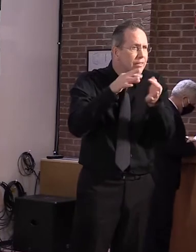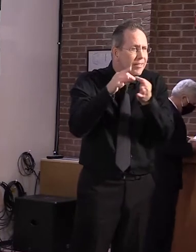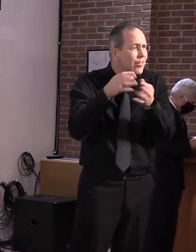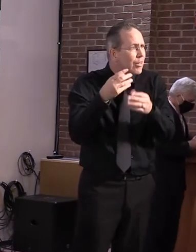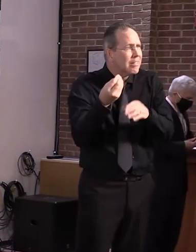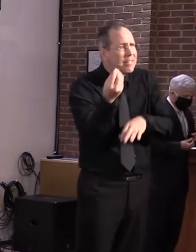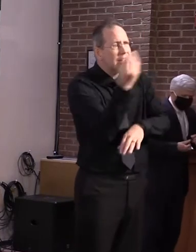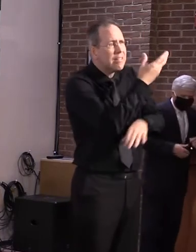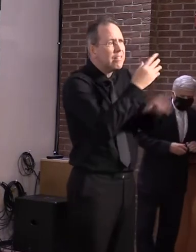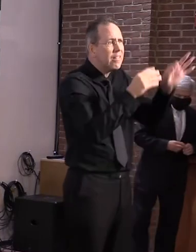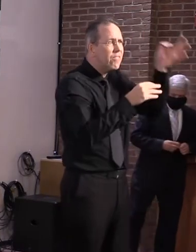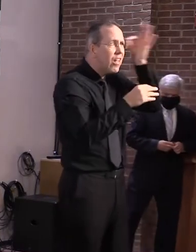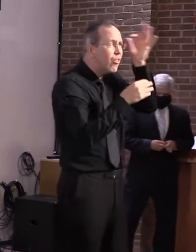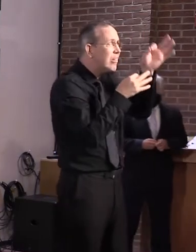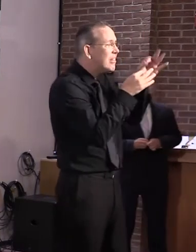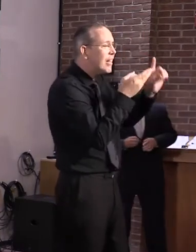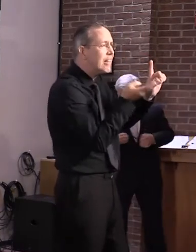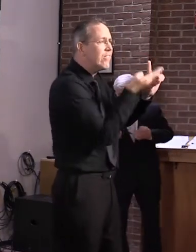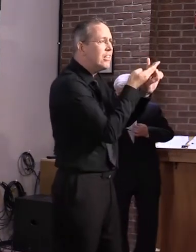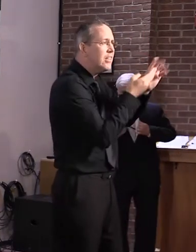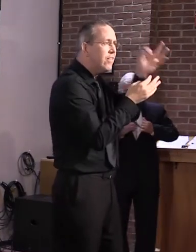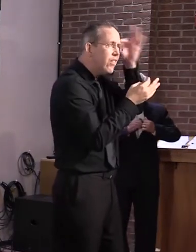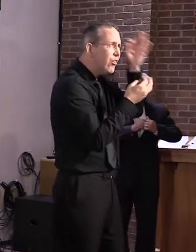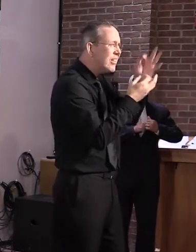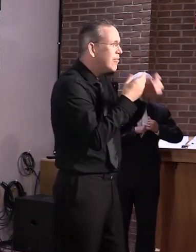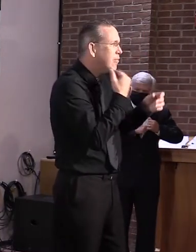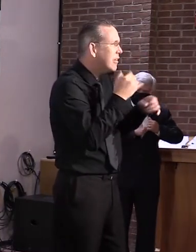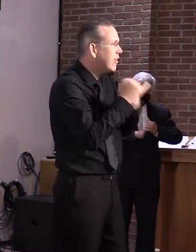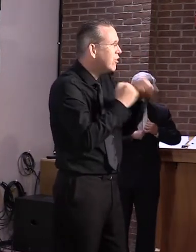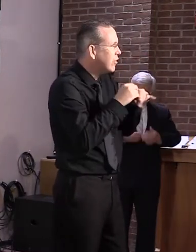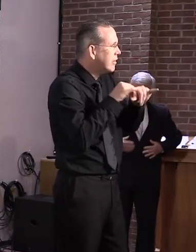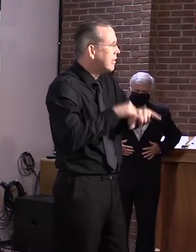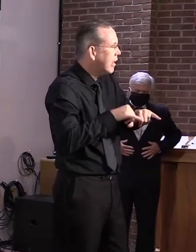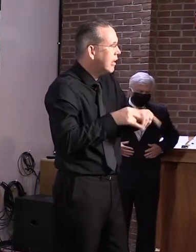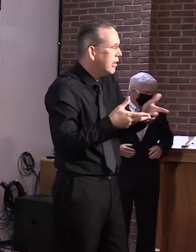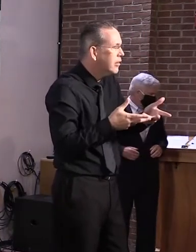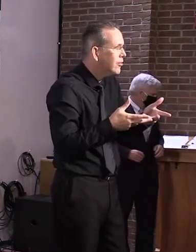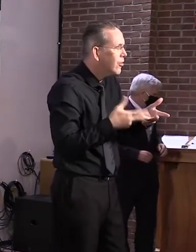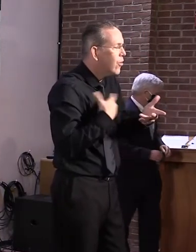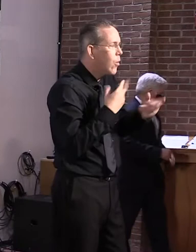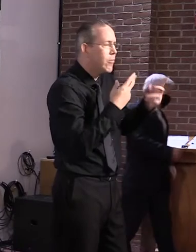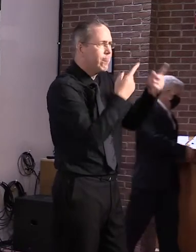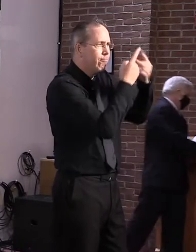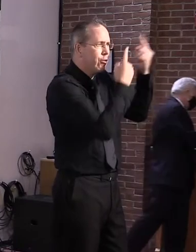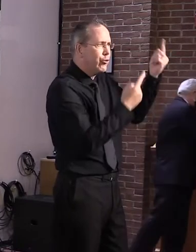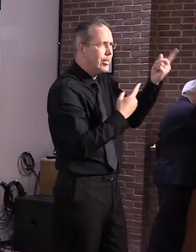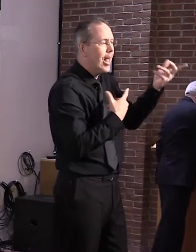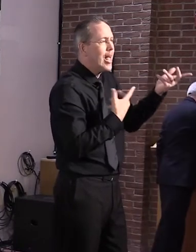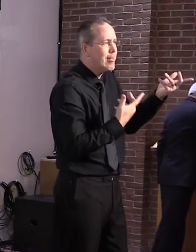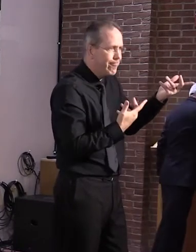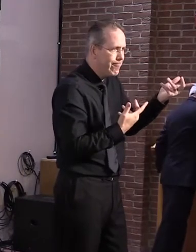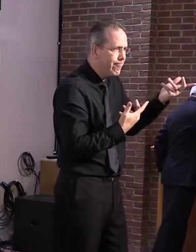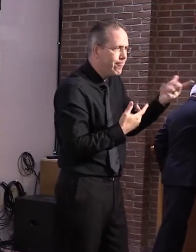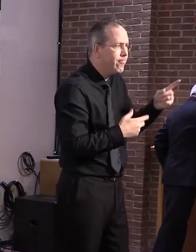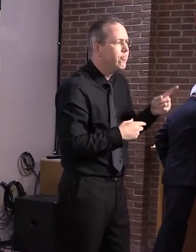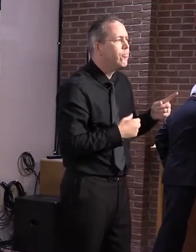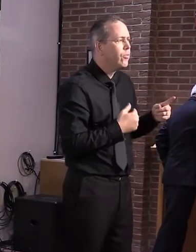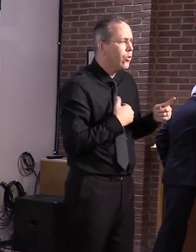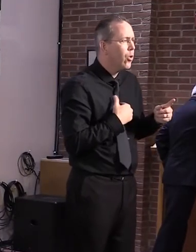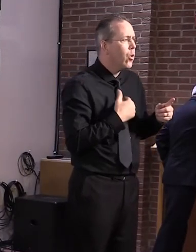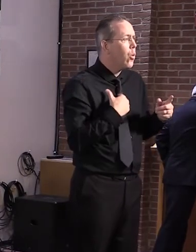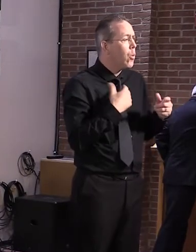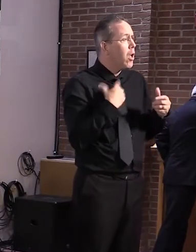know, while we have offered an online remote stay-at-home option, we will be open. So